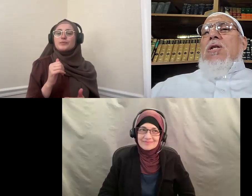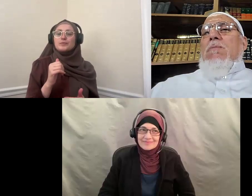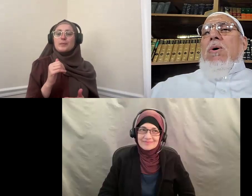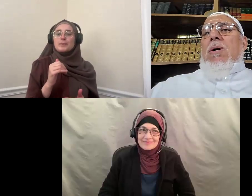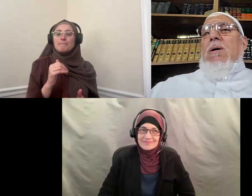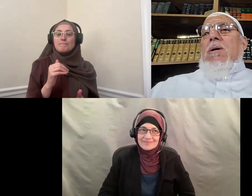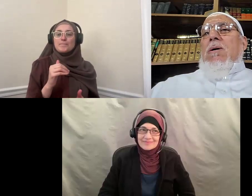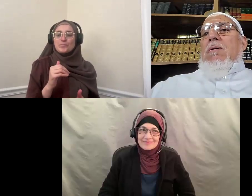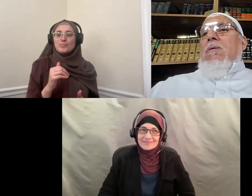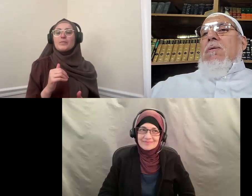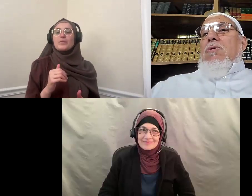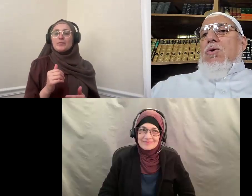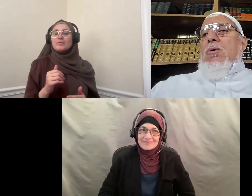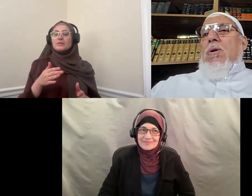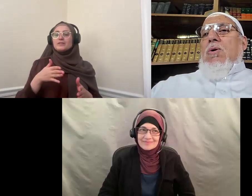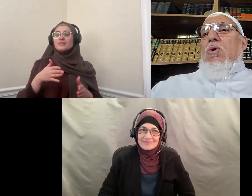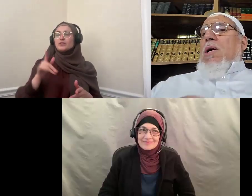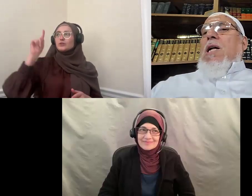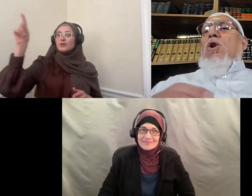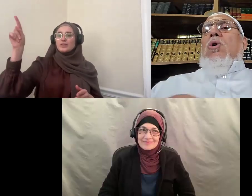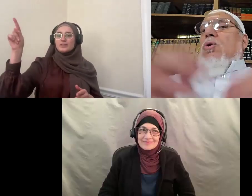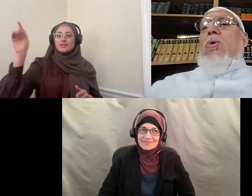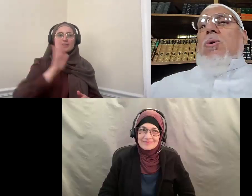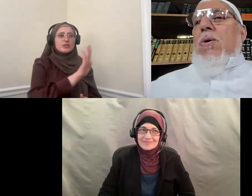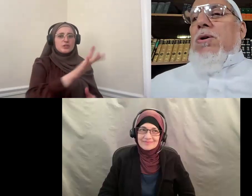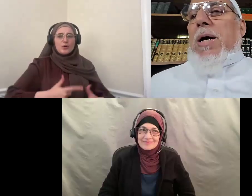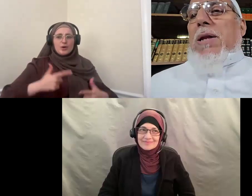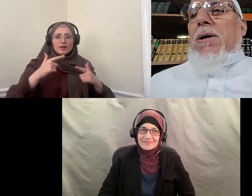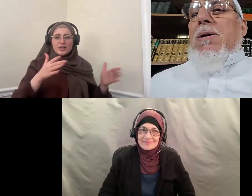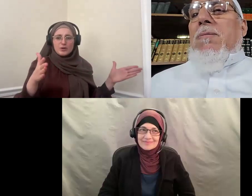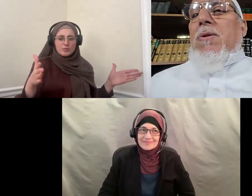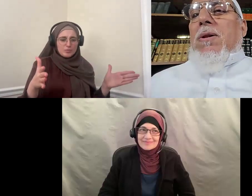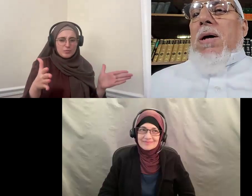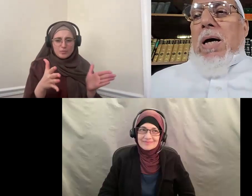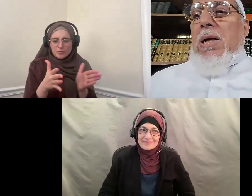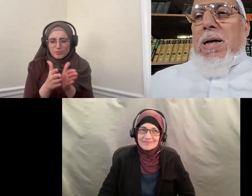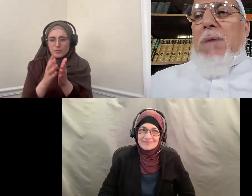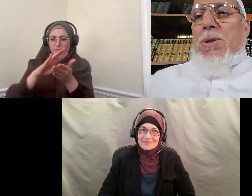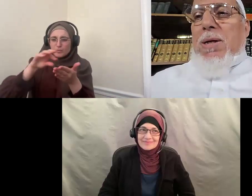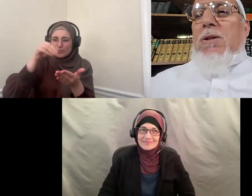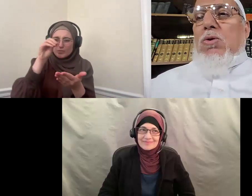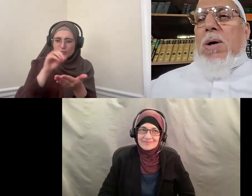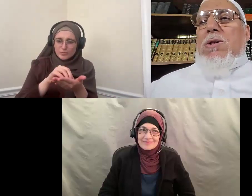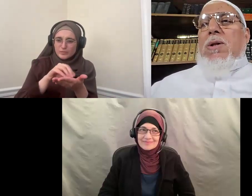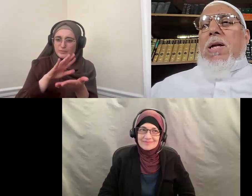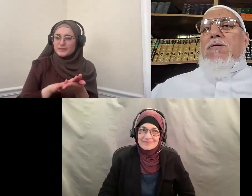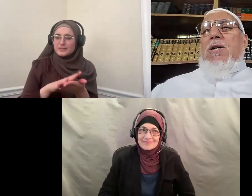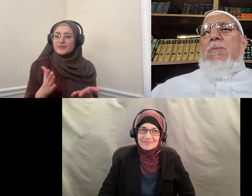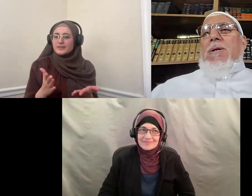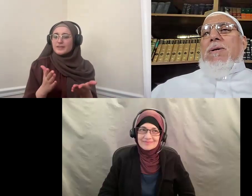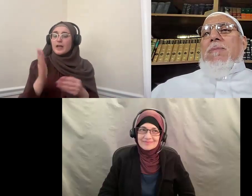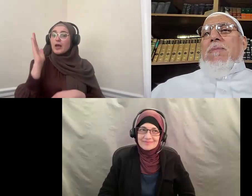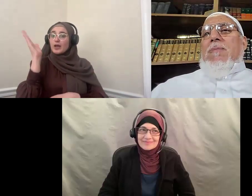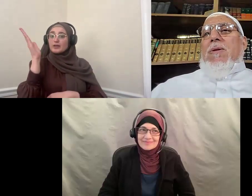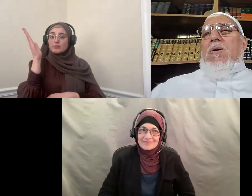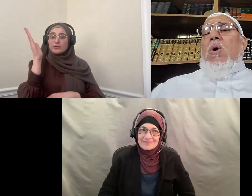much smaller tool or in no tool altogether, and He can present it to us on the day of